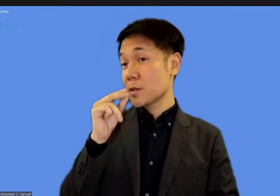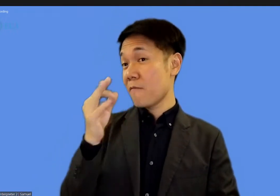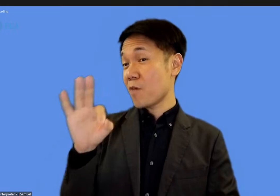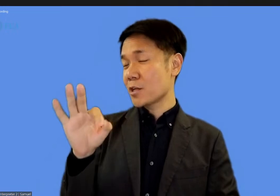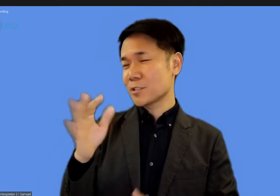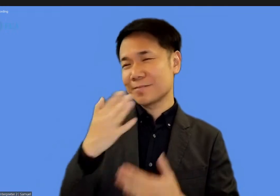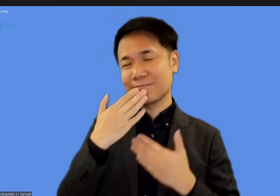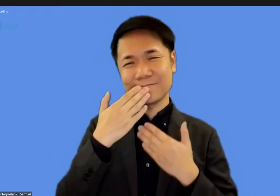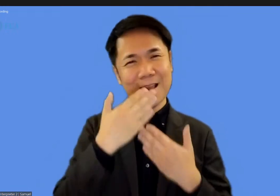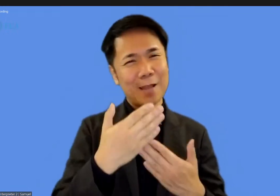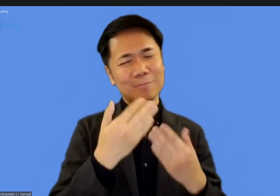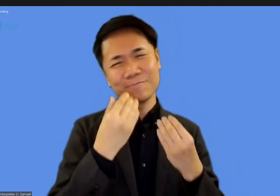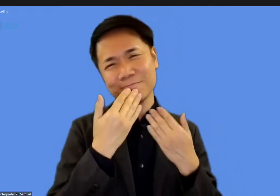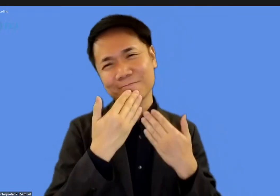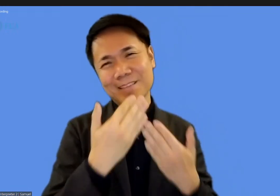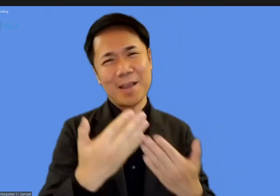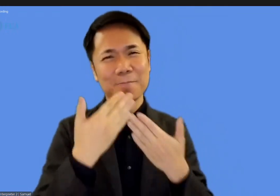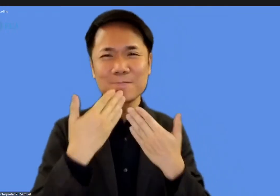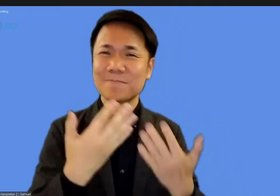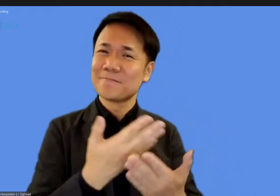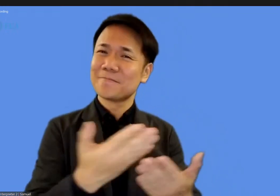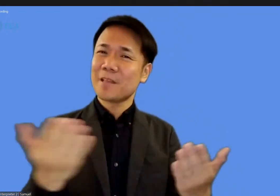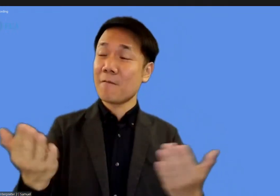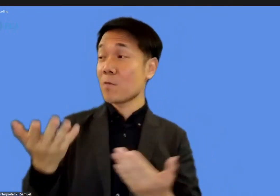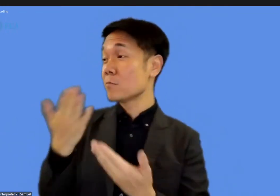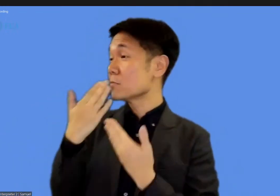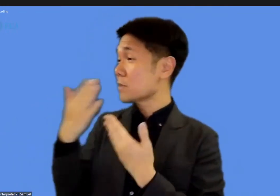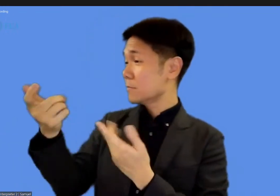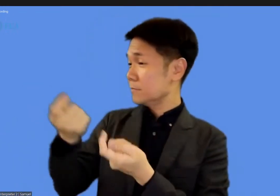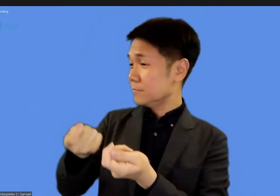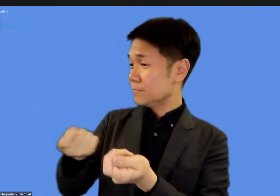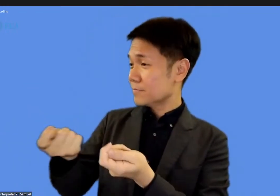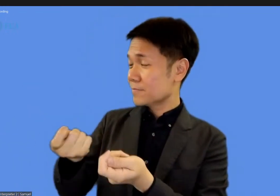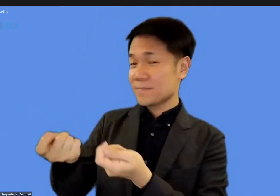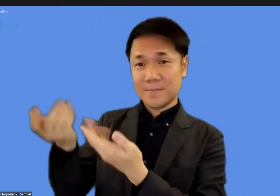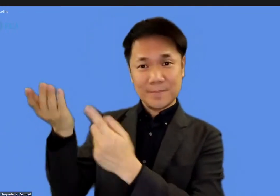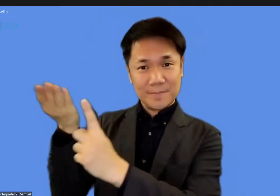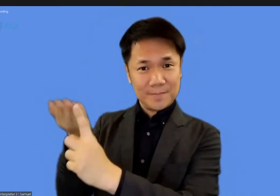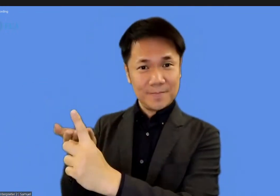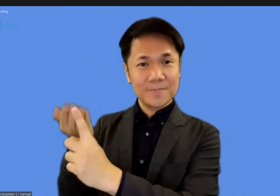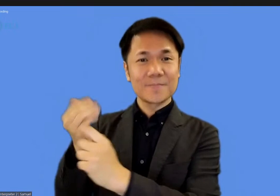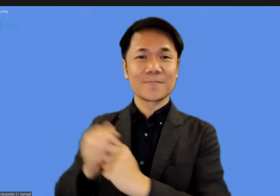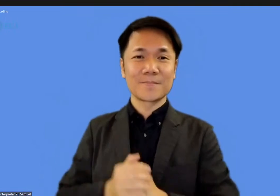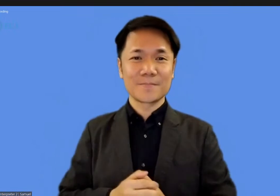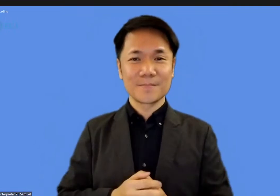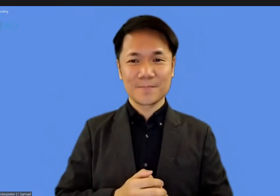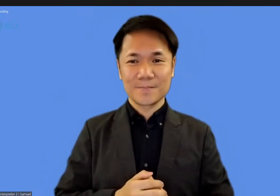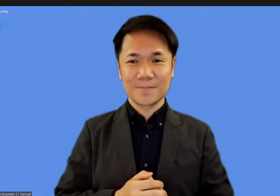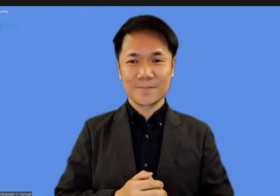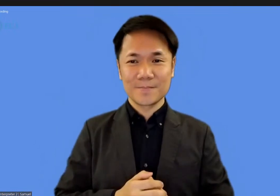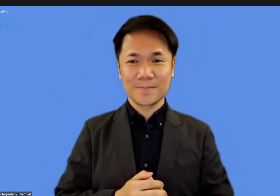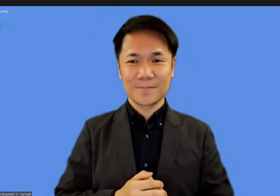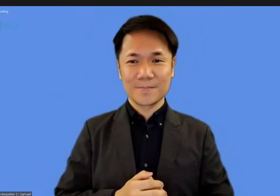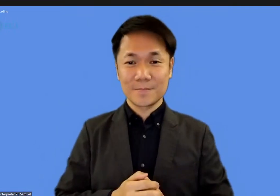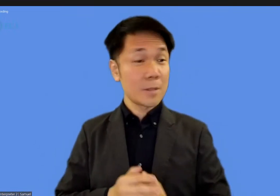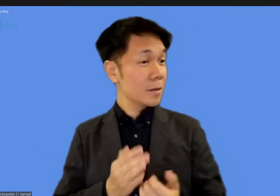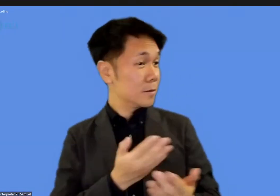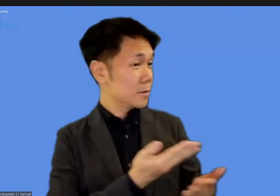Merci beaucoup au modérateur. Thank you very much, moderator. Thank you, Excellency